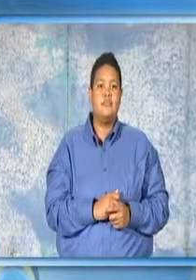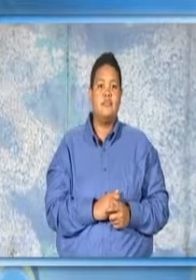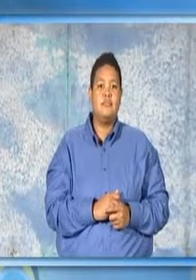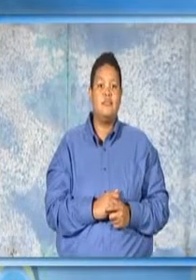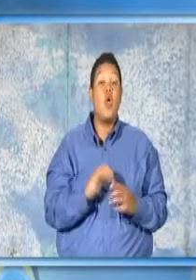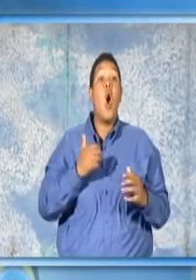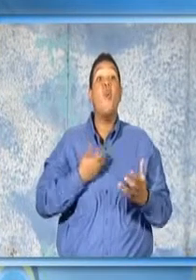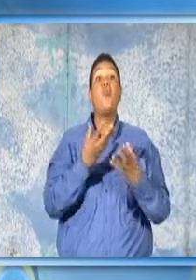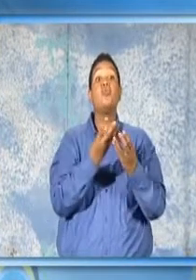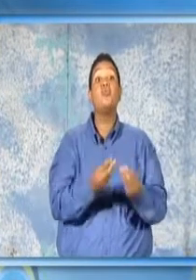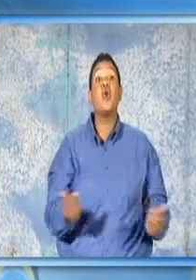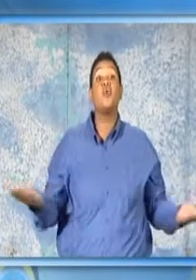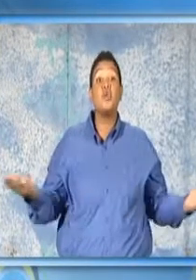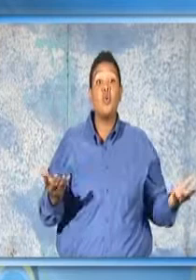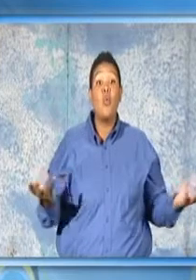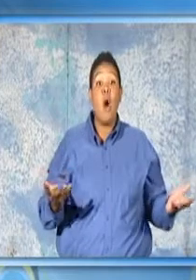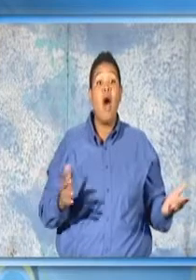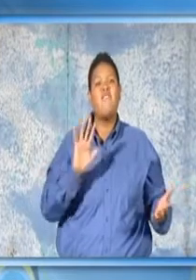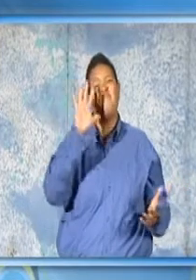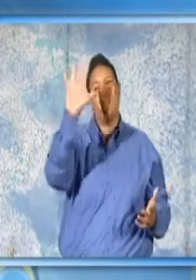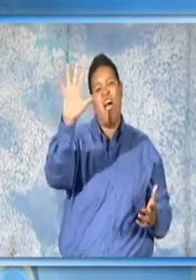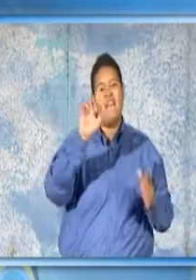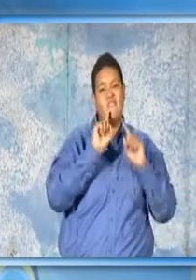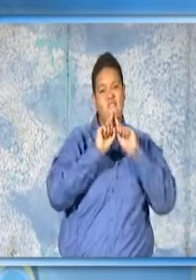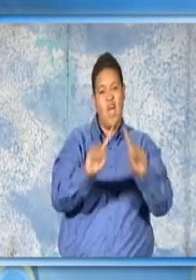Our solution is therefore 5.